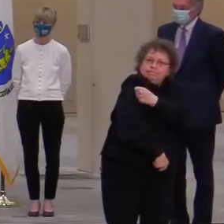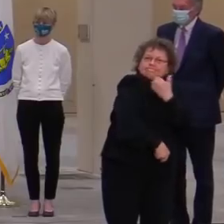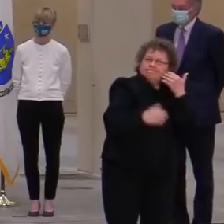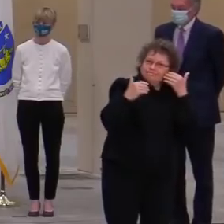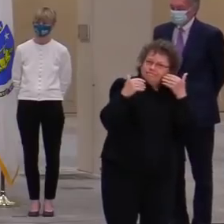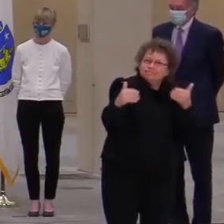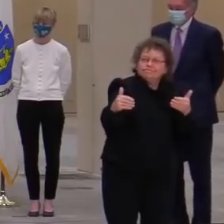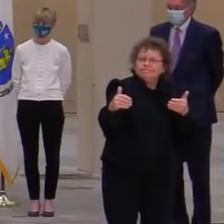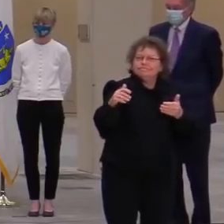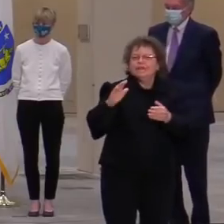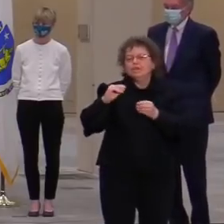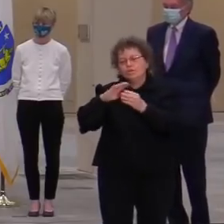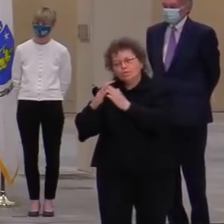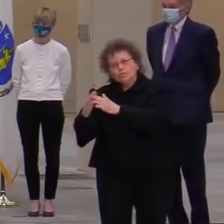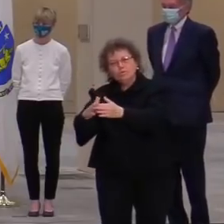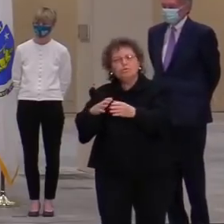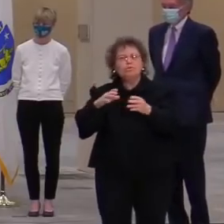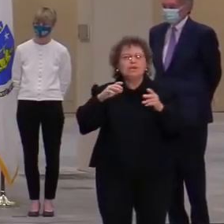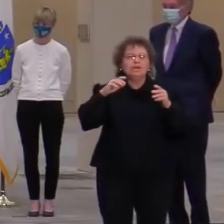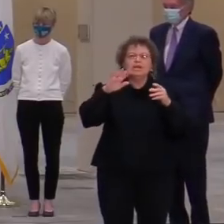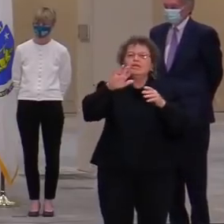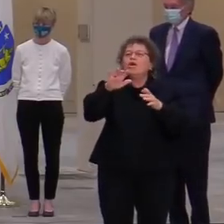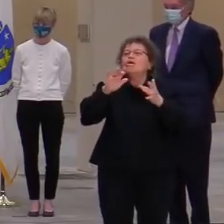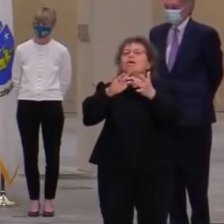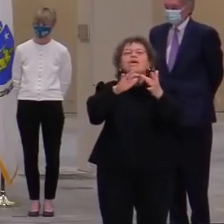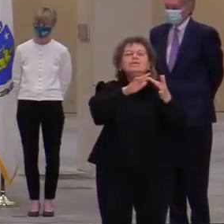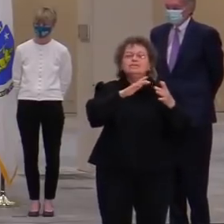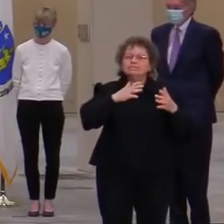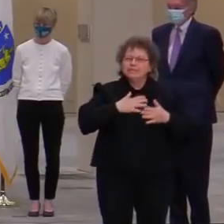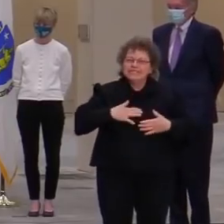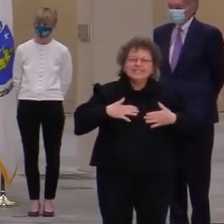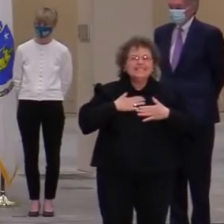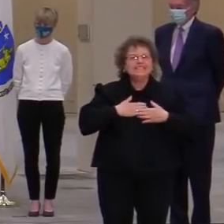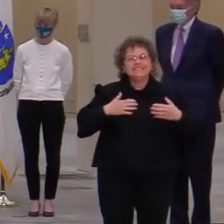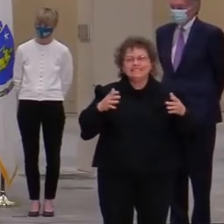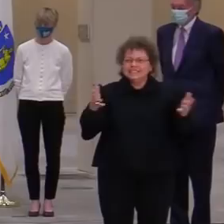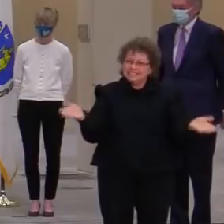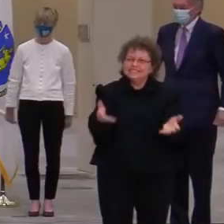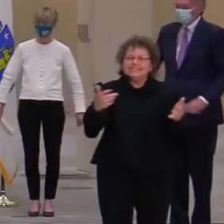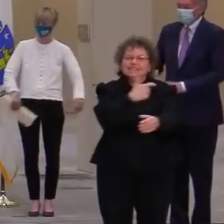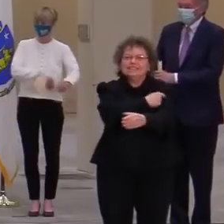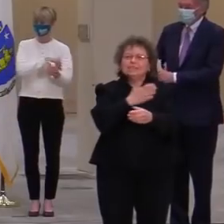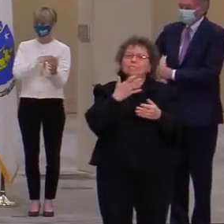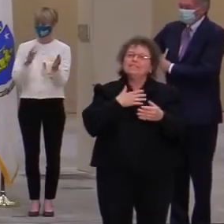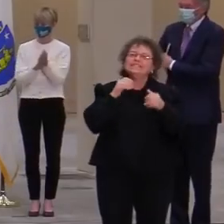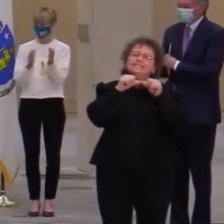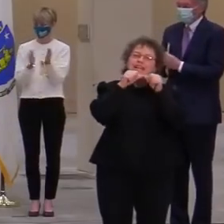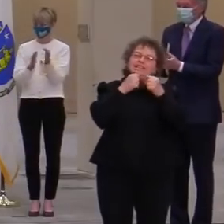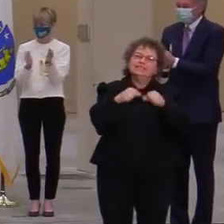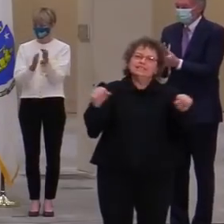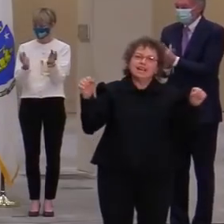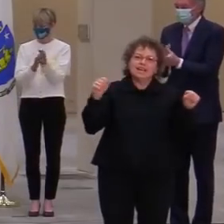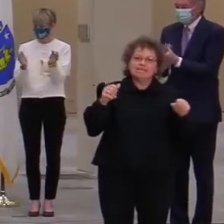meantime, please stay safe, and thank you so much for the incredible partnership to make this possible.